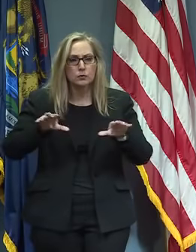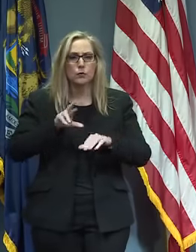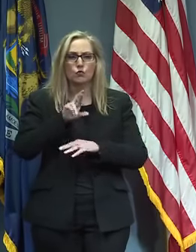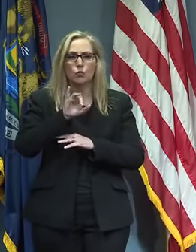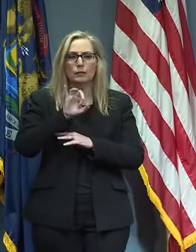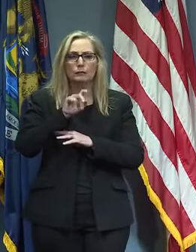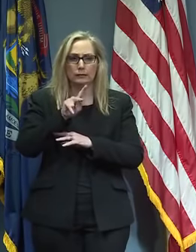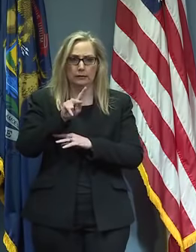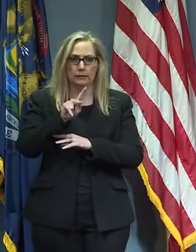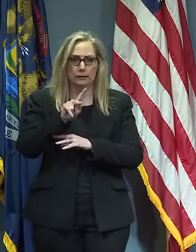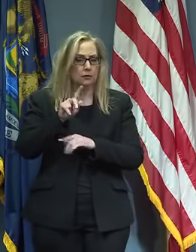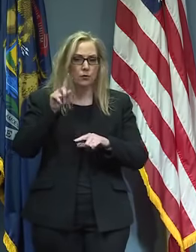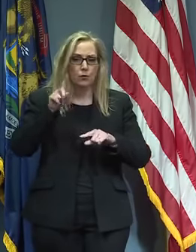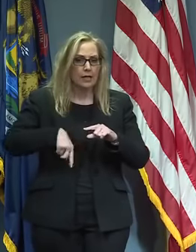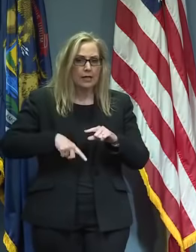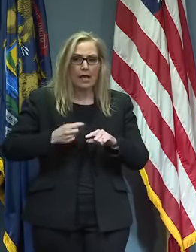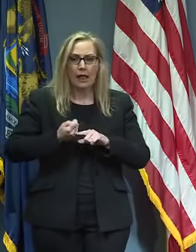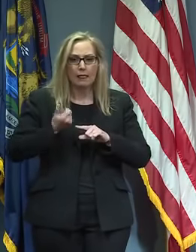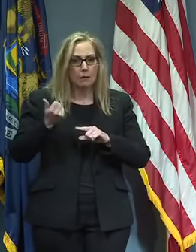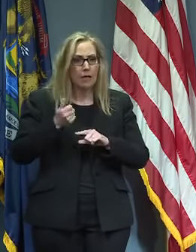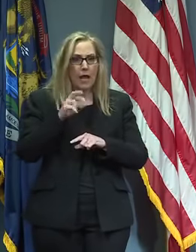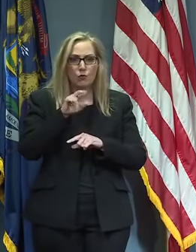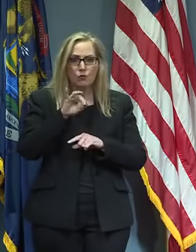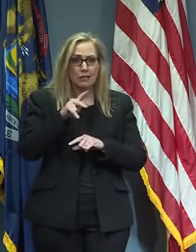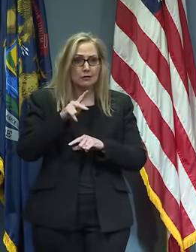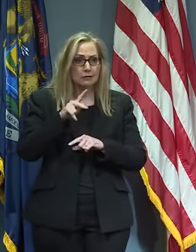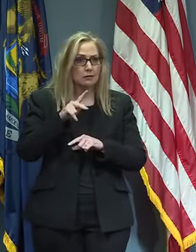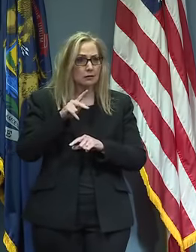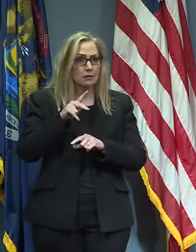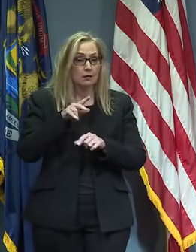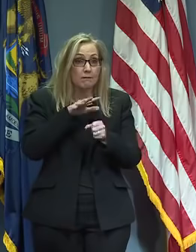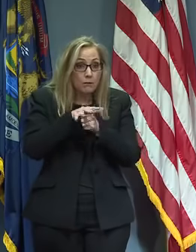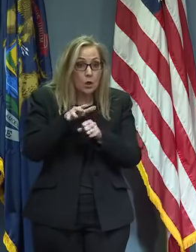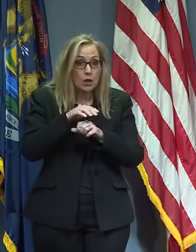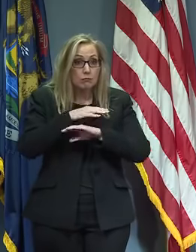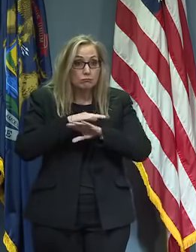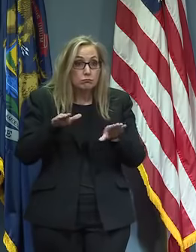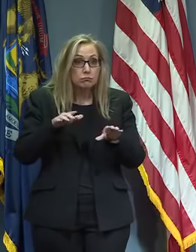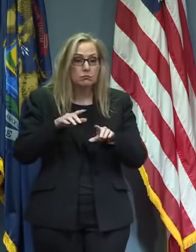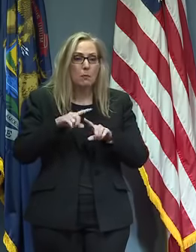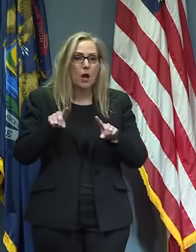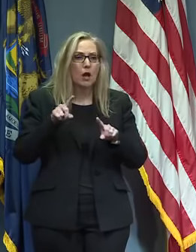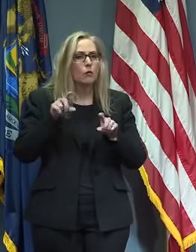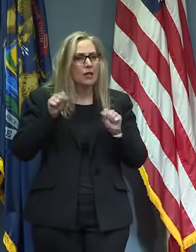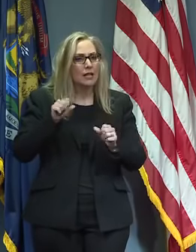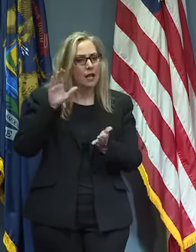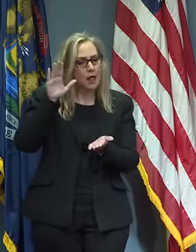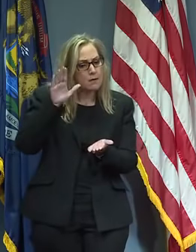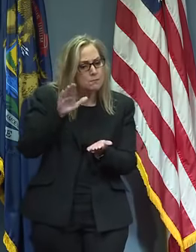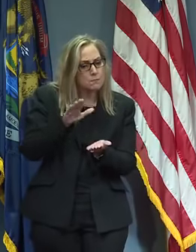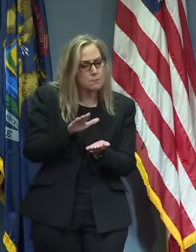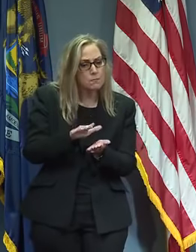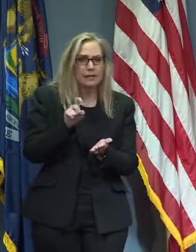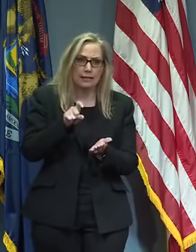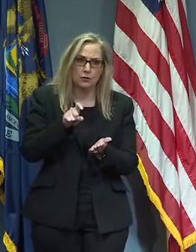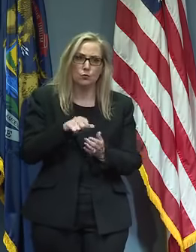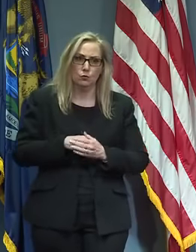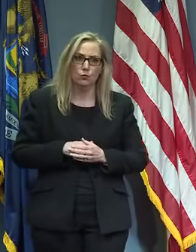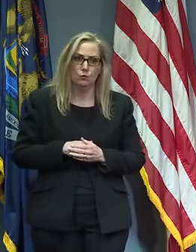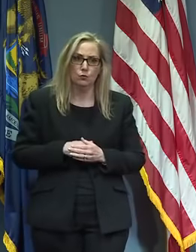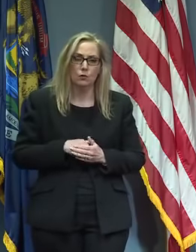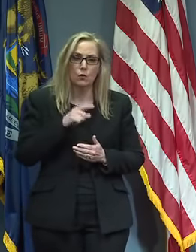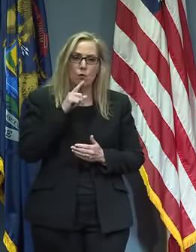We can't eliminate risk completely, but we need to get it down as low as we possibly can manage. And so being